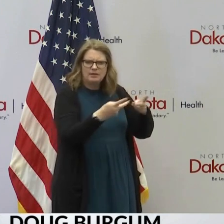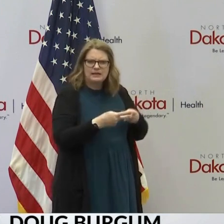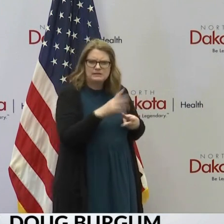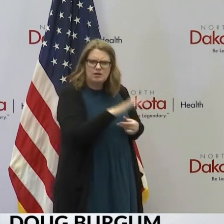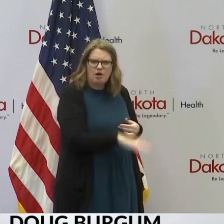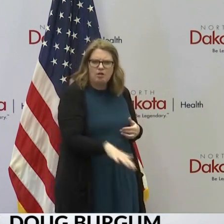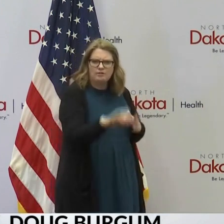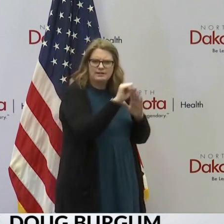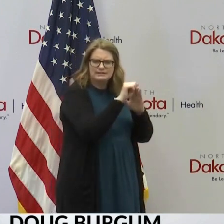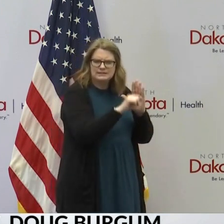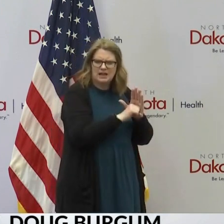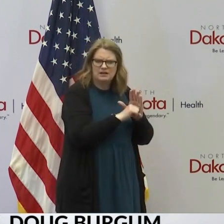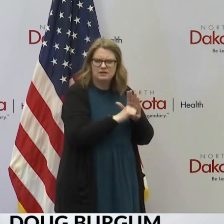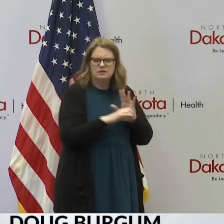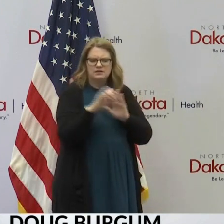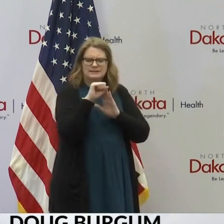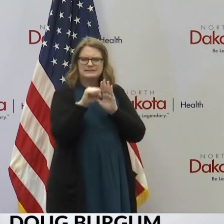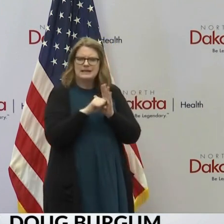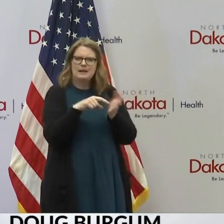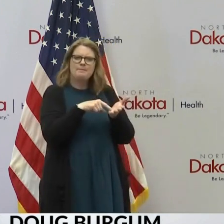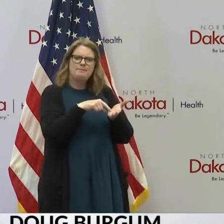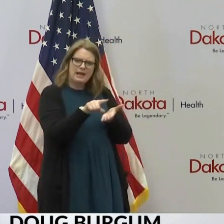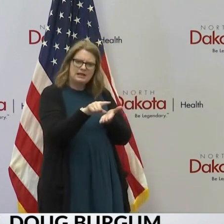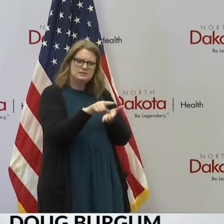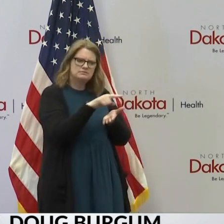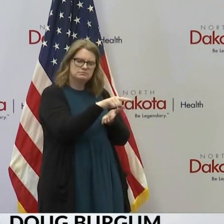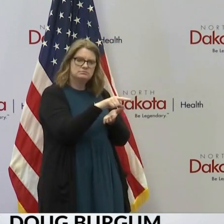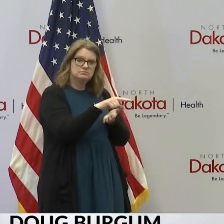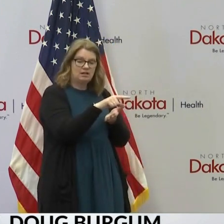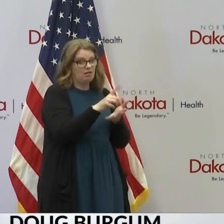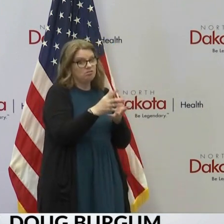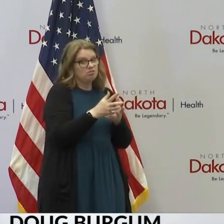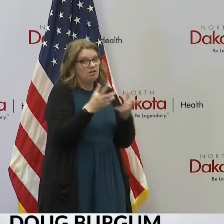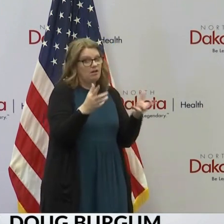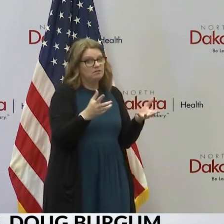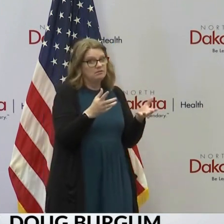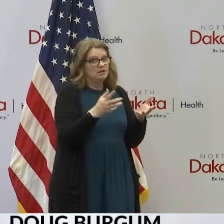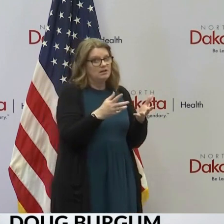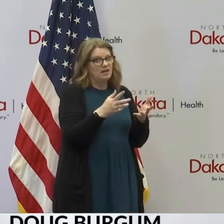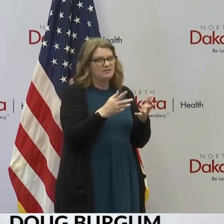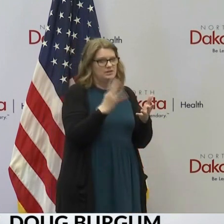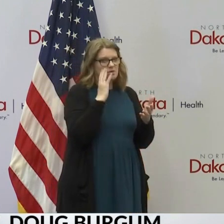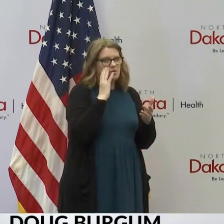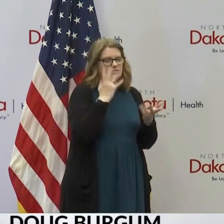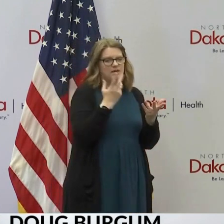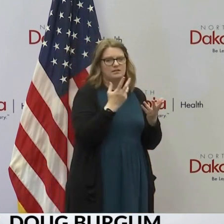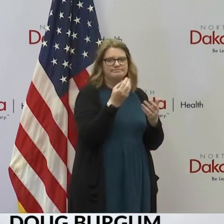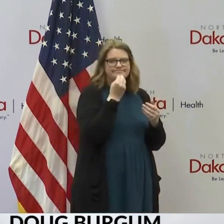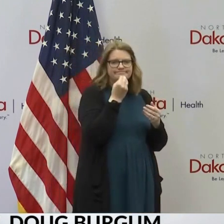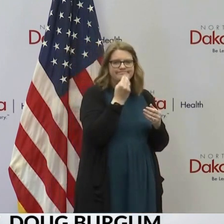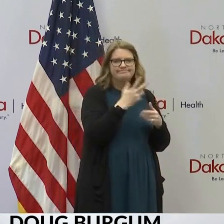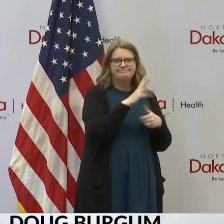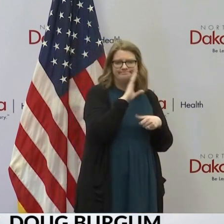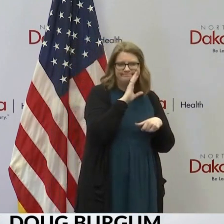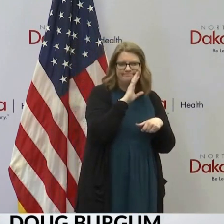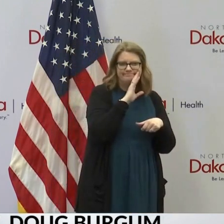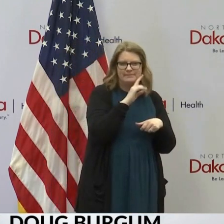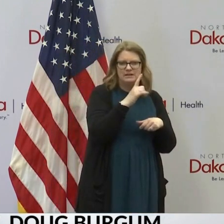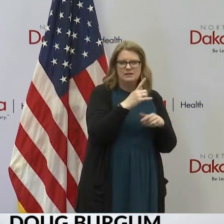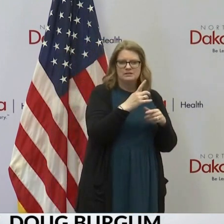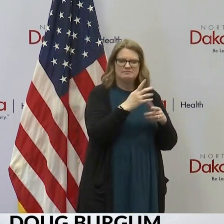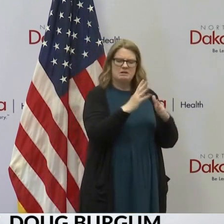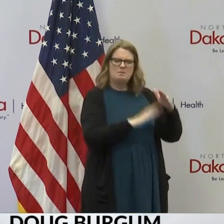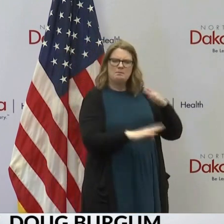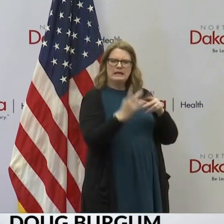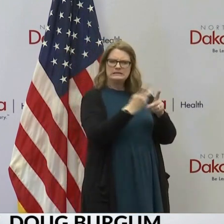state pays for a portion, in some cases significant portion, of their room and board to live in that basic care